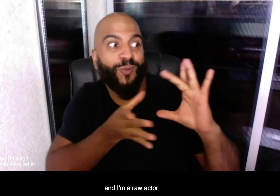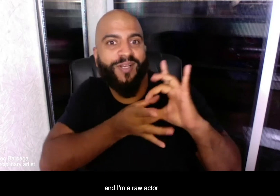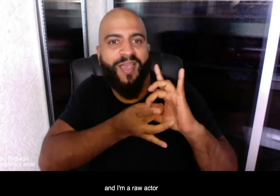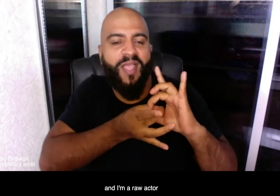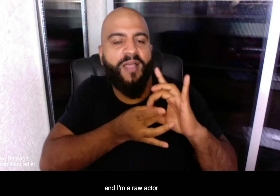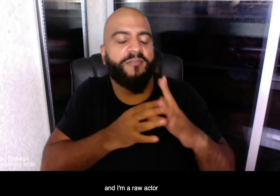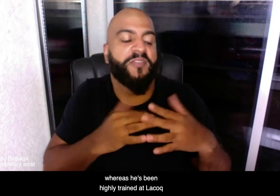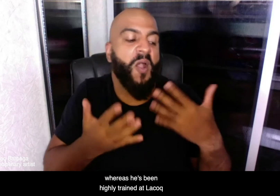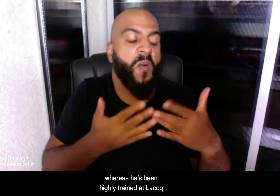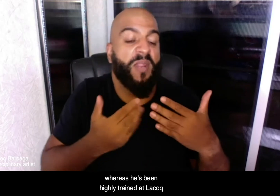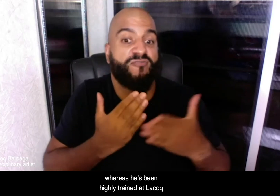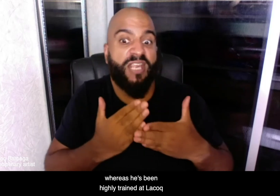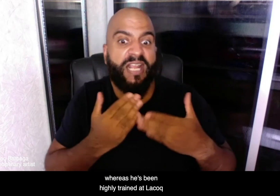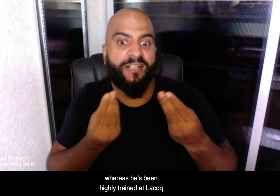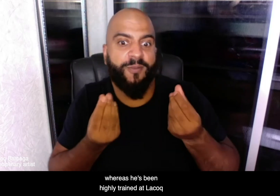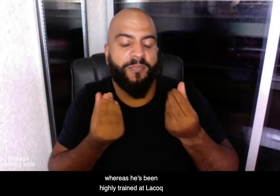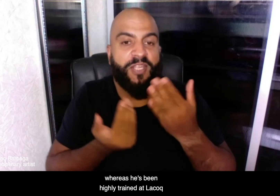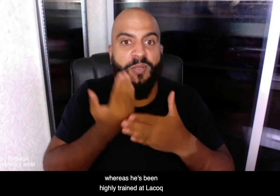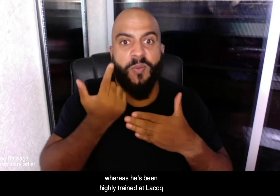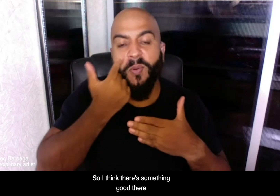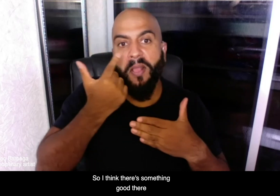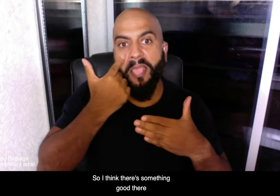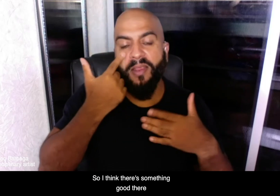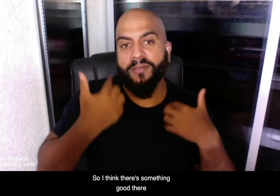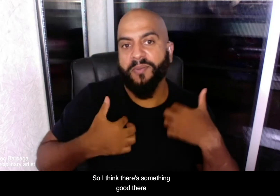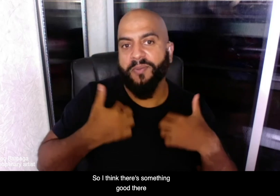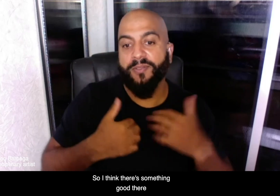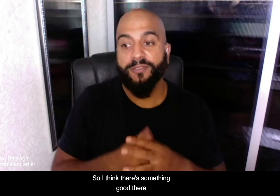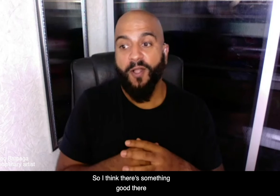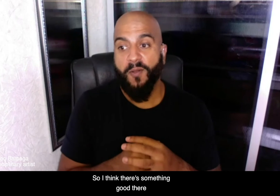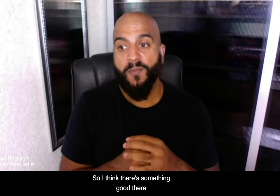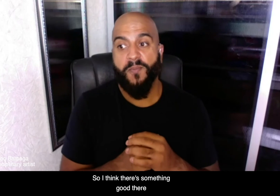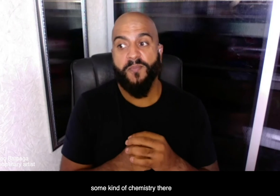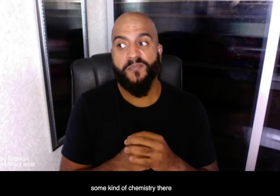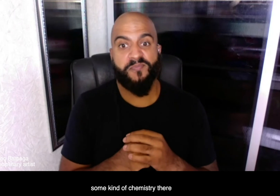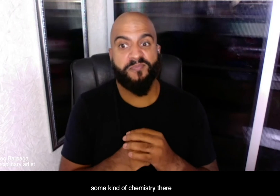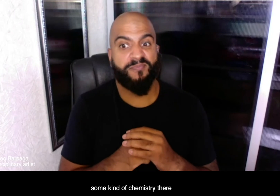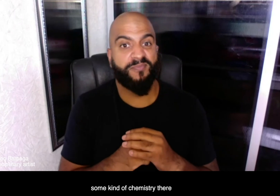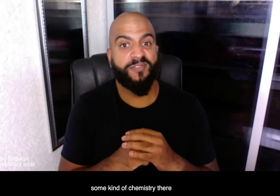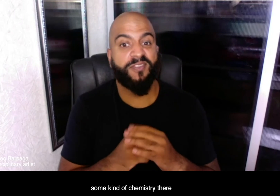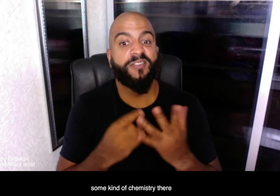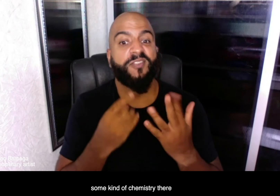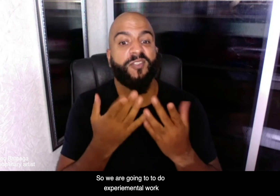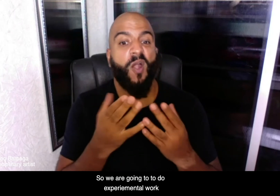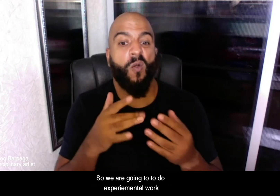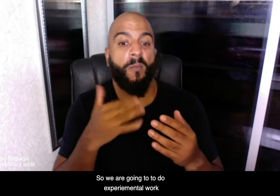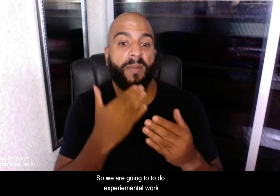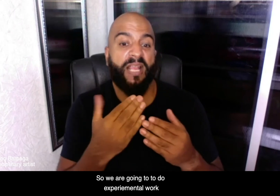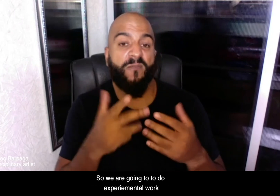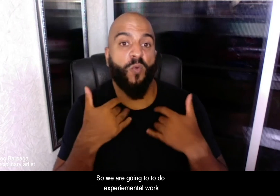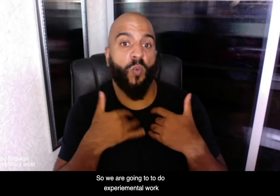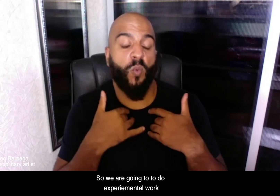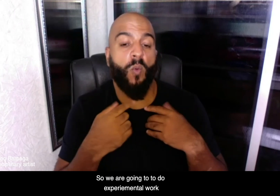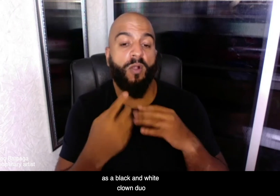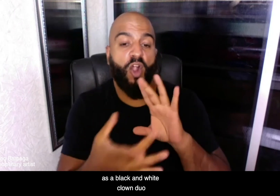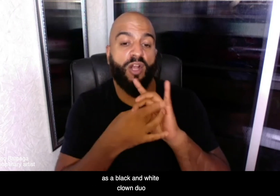raw actor, whereas he's been highly trained at Lecoq. So I think there's something good there, some kind of chemistry there. So we're going to do some experimental